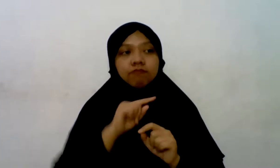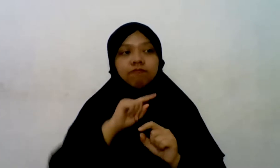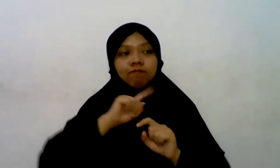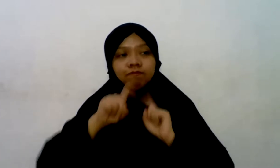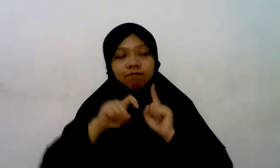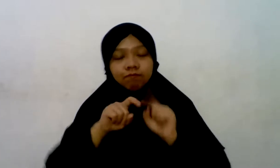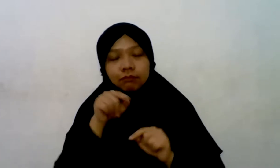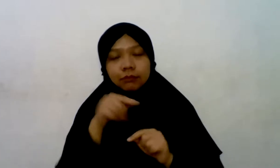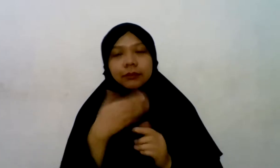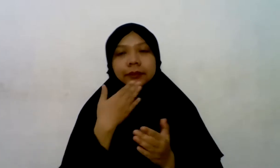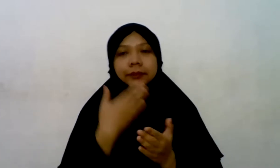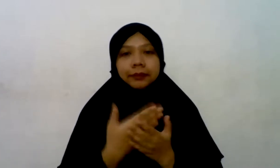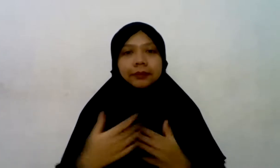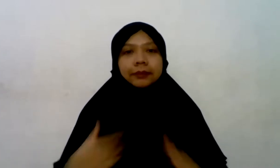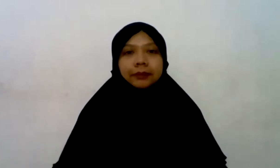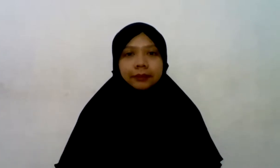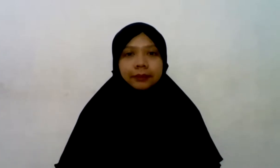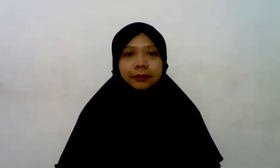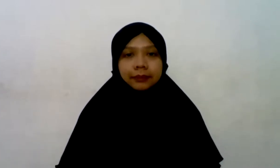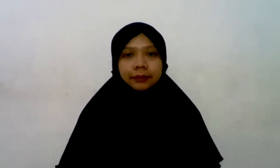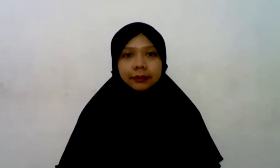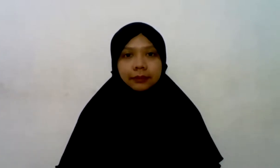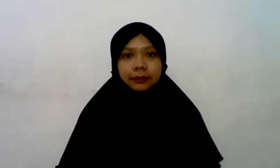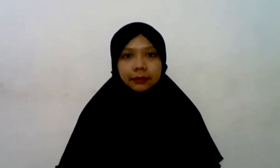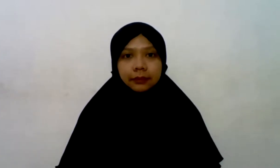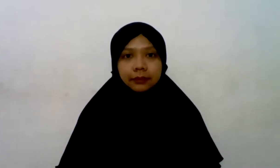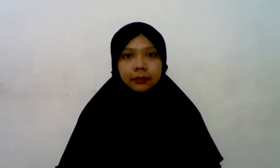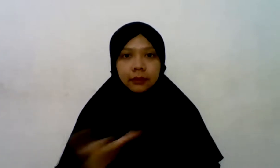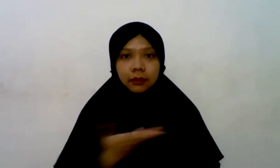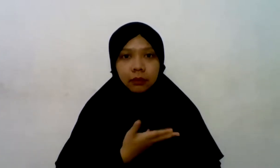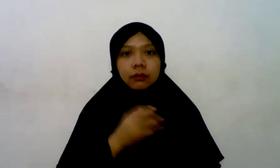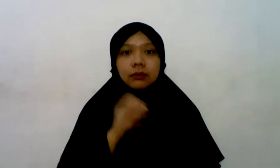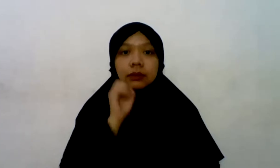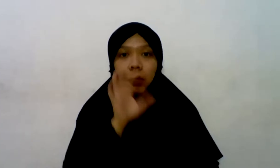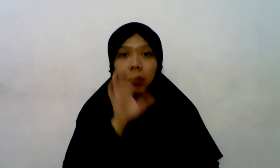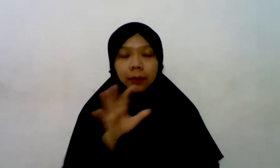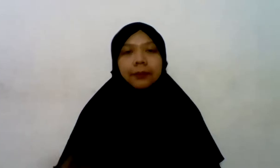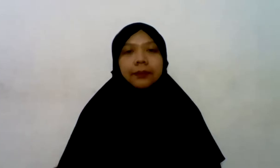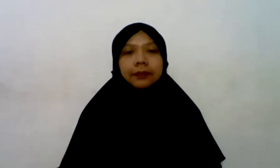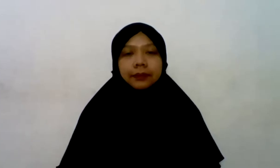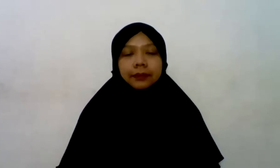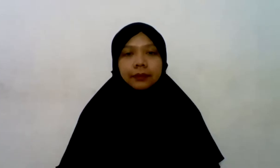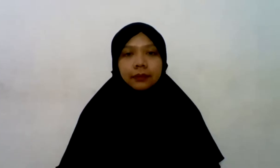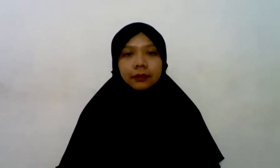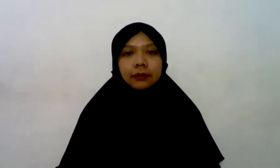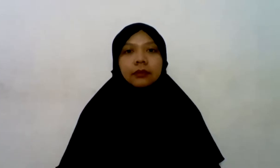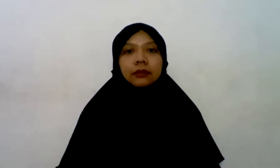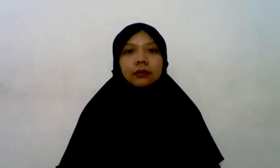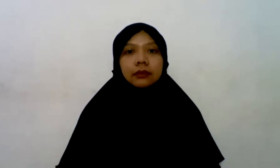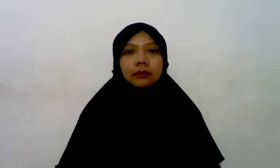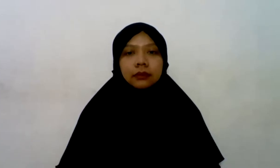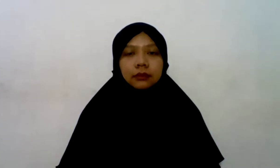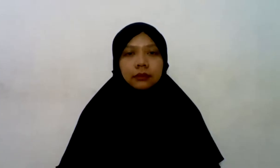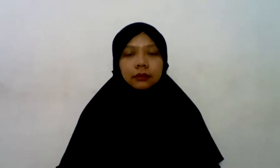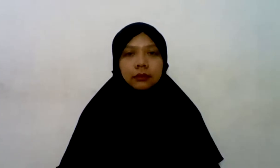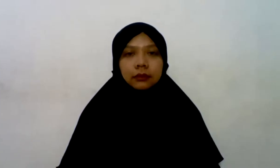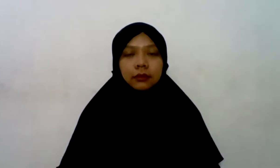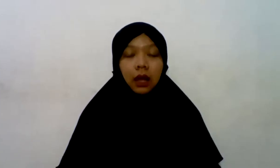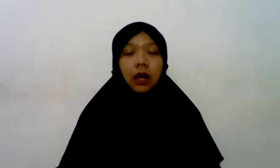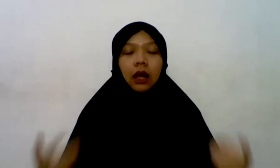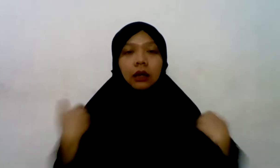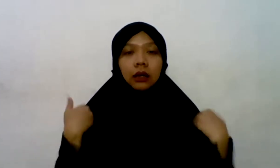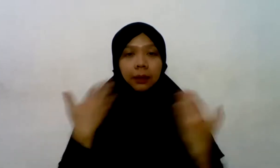question. Yeah, I try to answer my best. So actually in our regulation, so the new